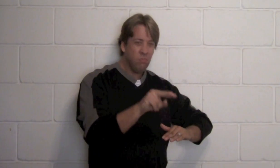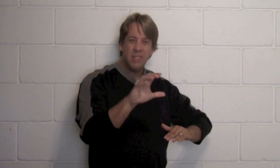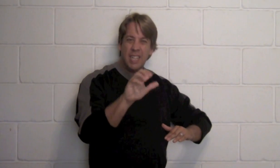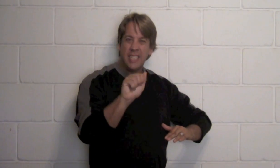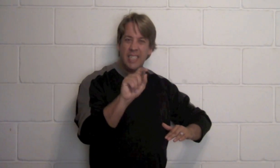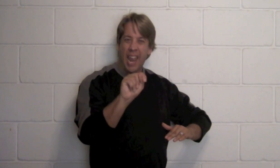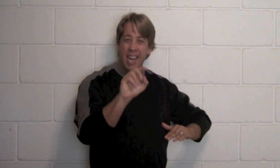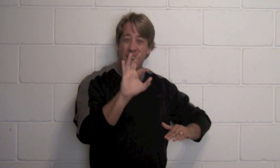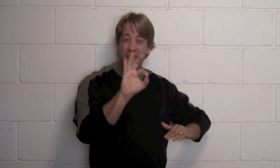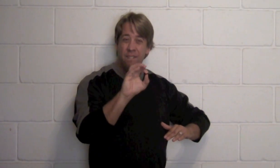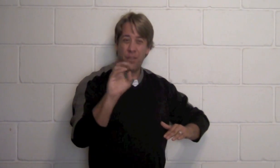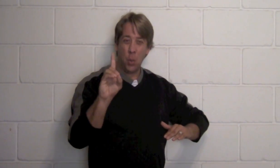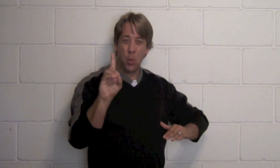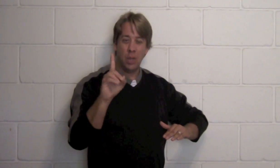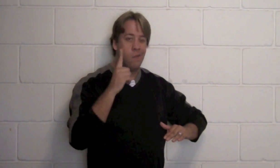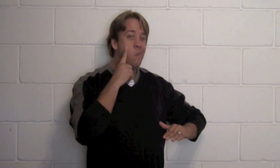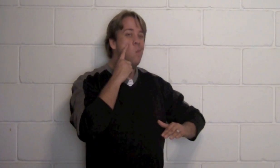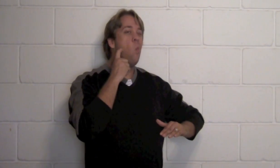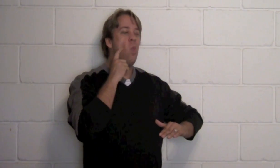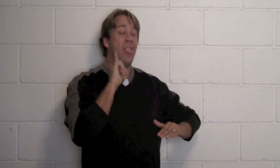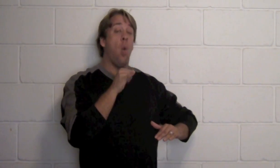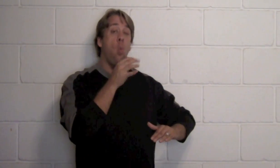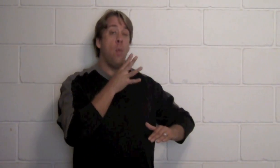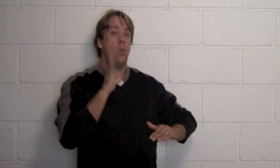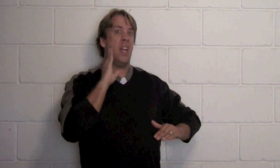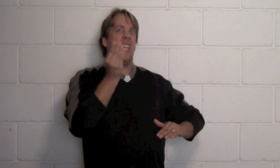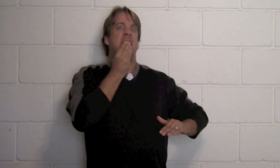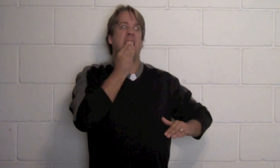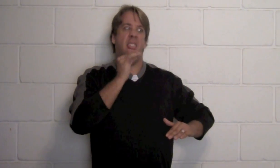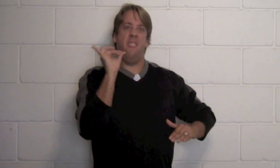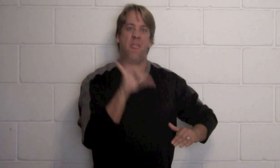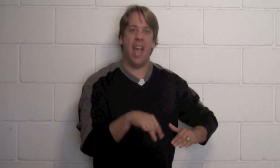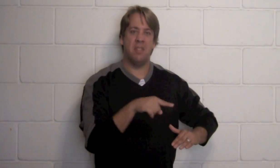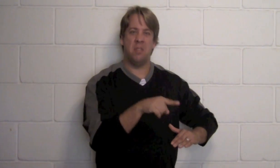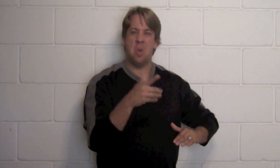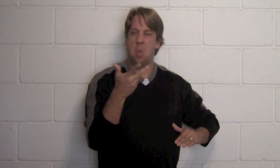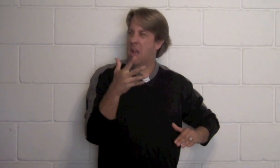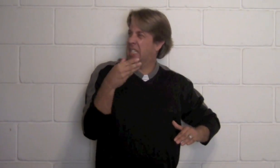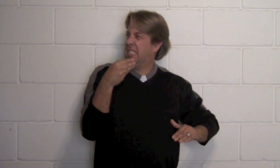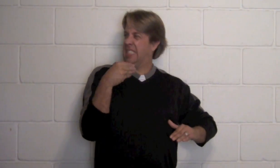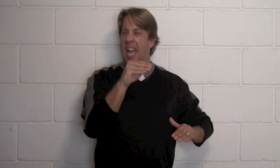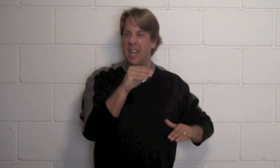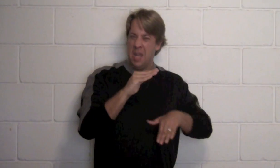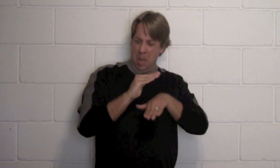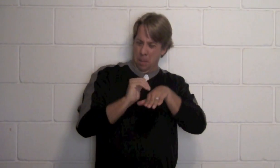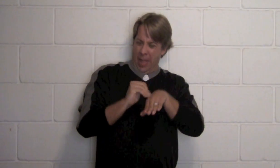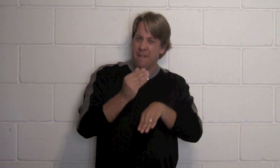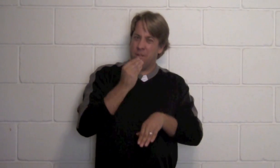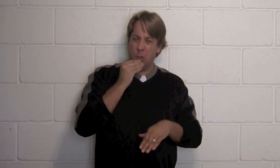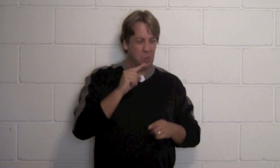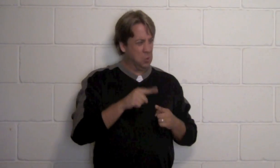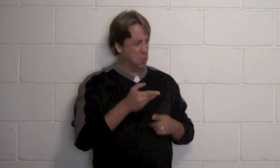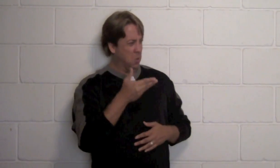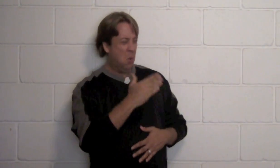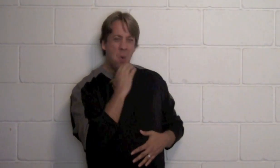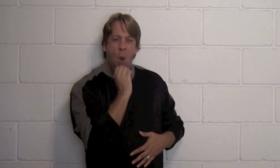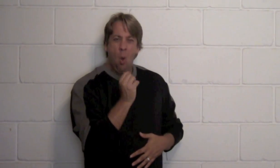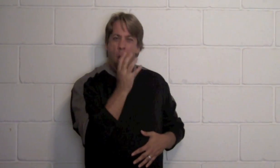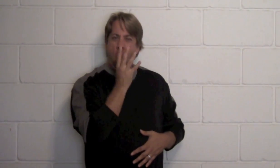of cat food. He was now very suspicious that she was going to eat the cat food. He was